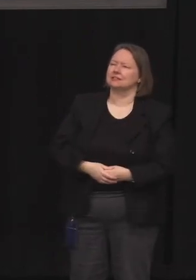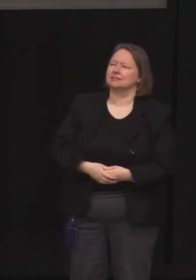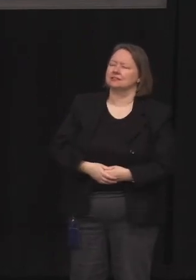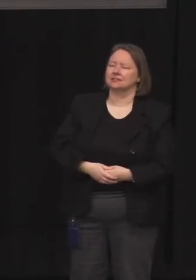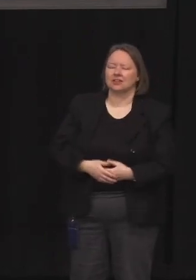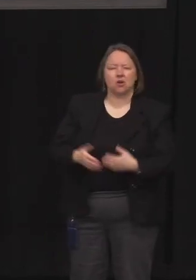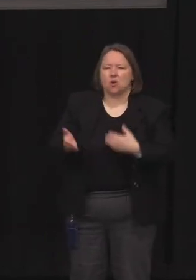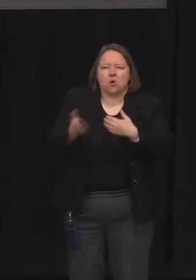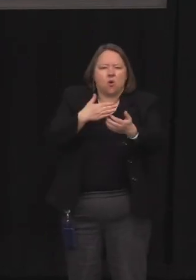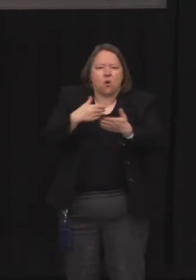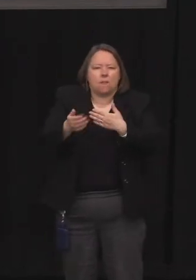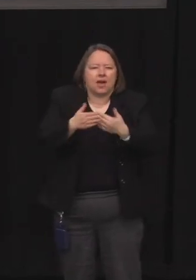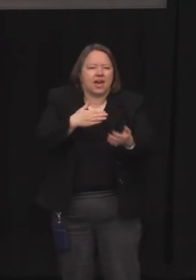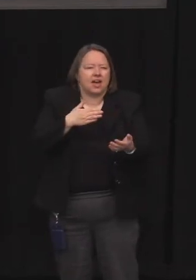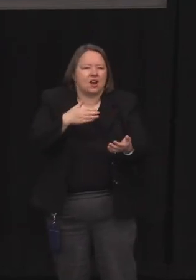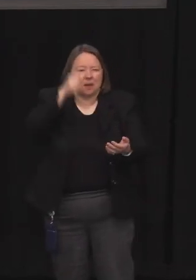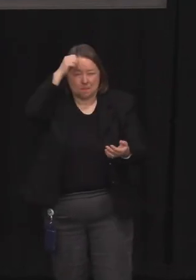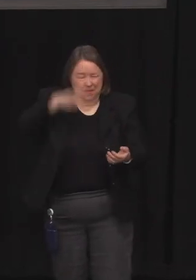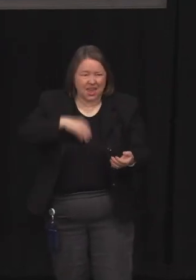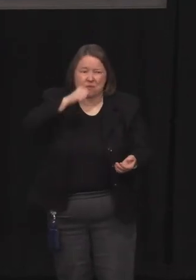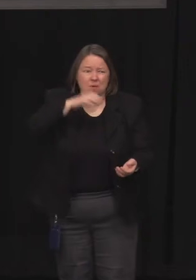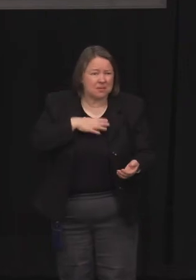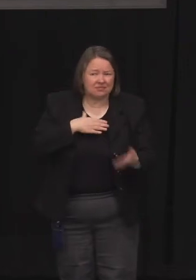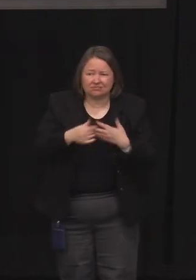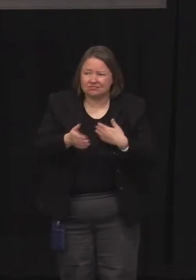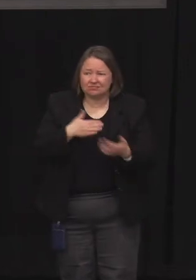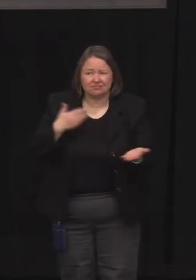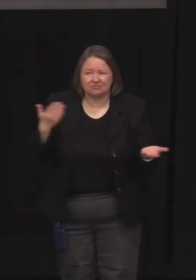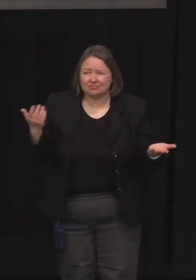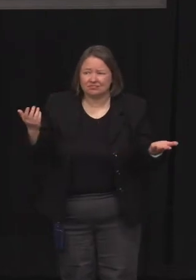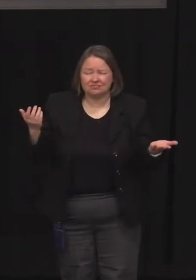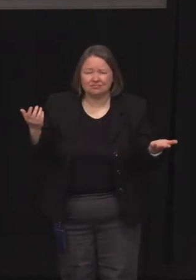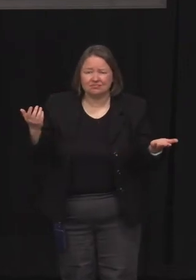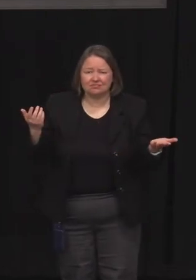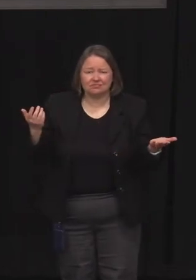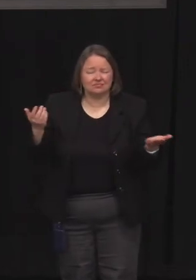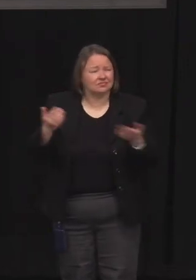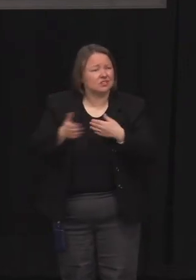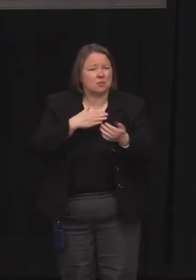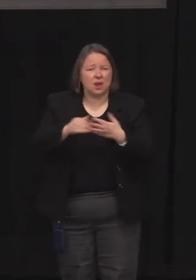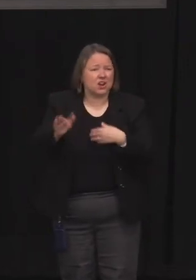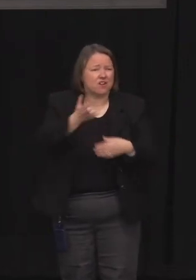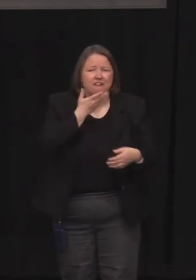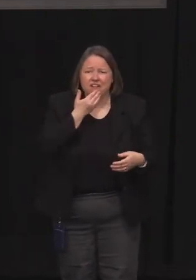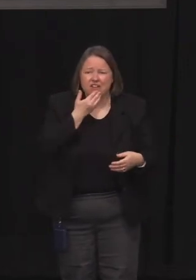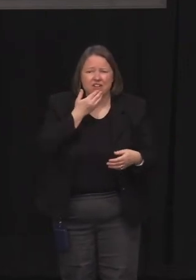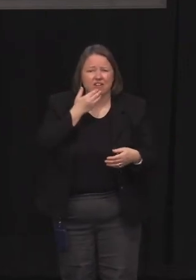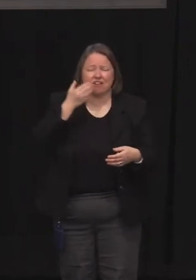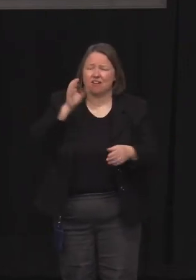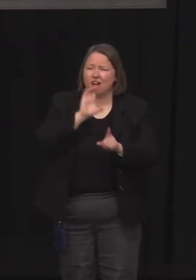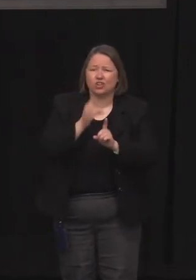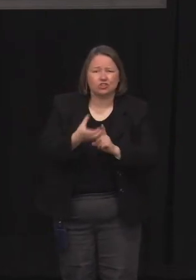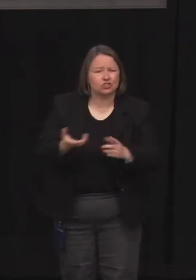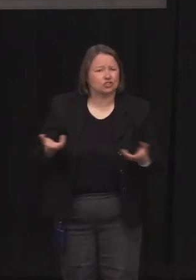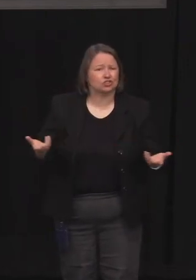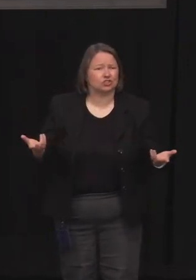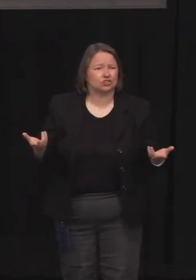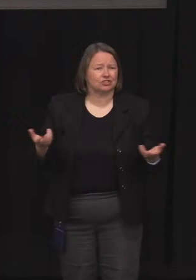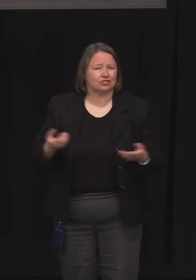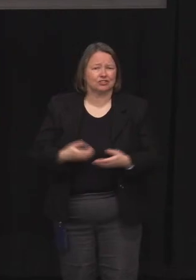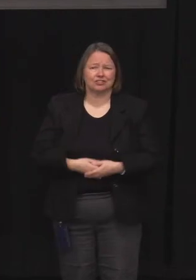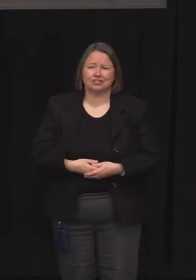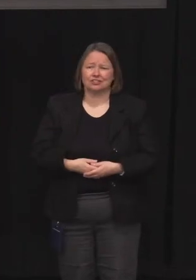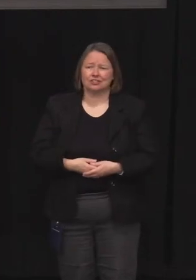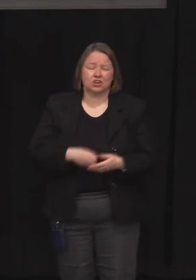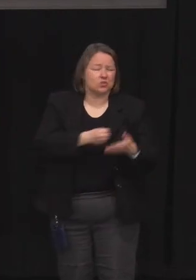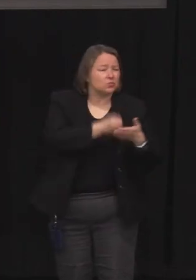And so no matter whether you are a man or a woman, no matter what your color or your culture, no matter